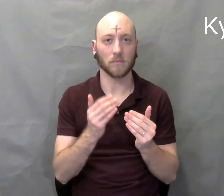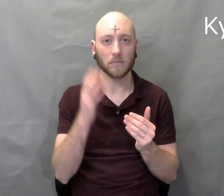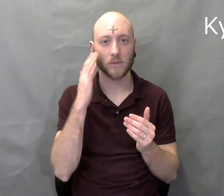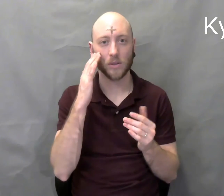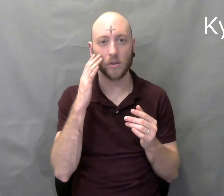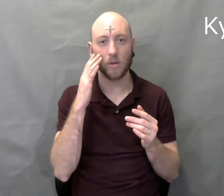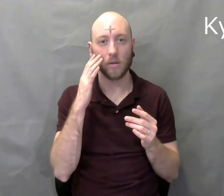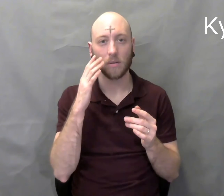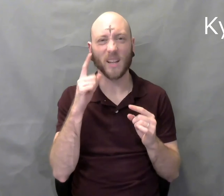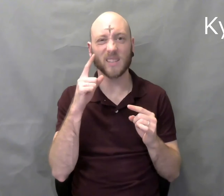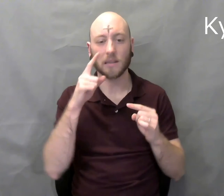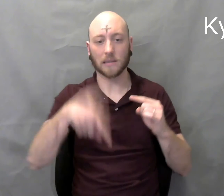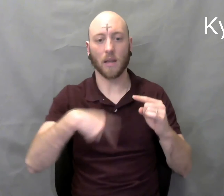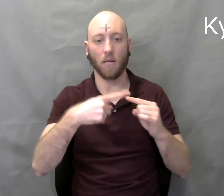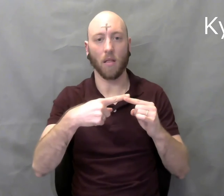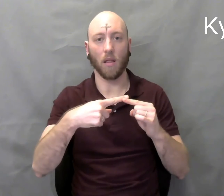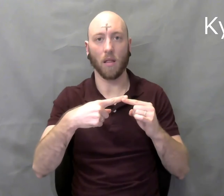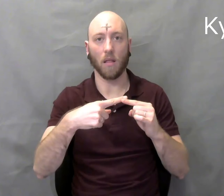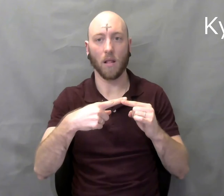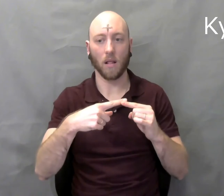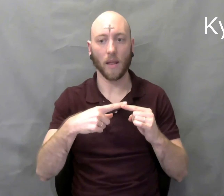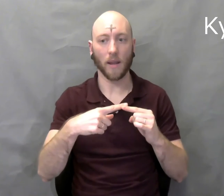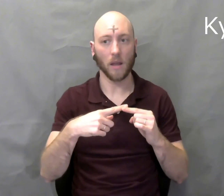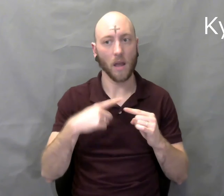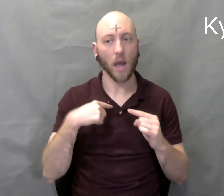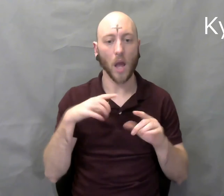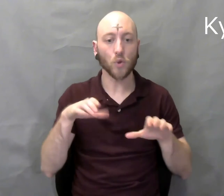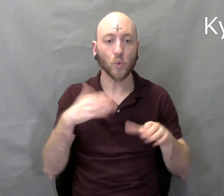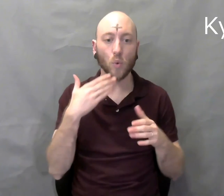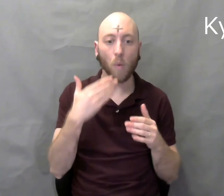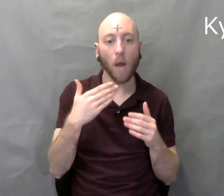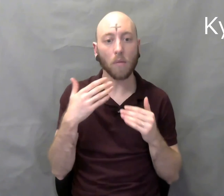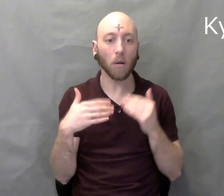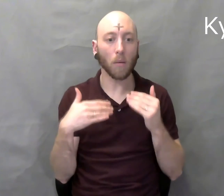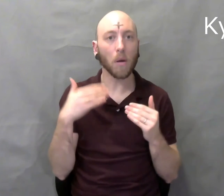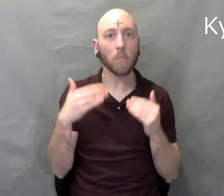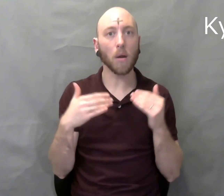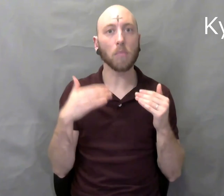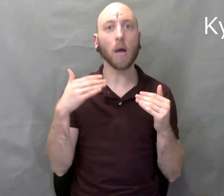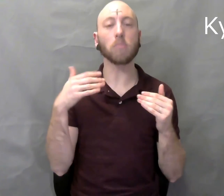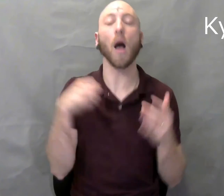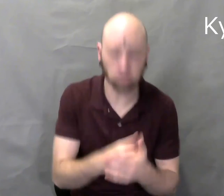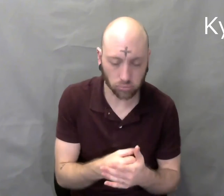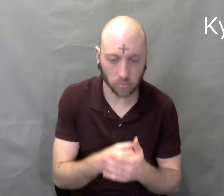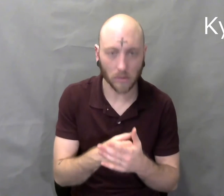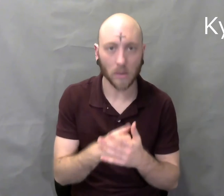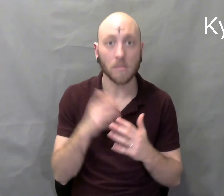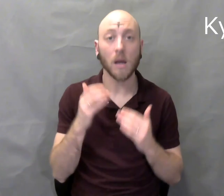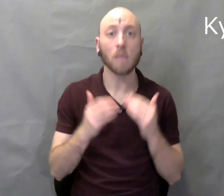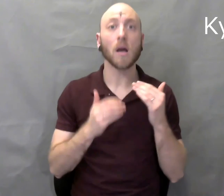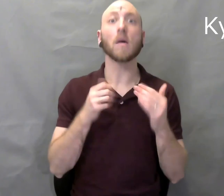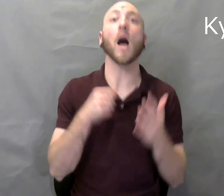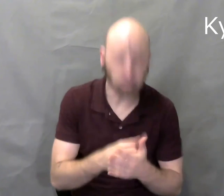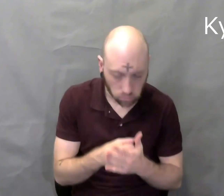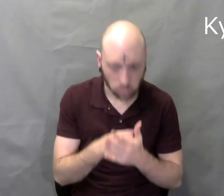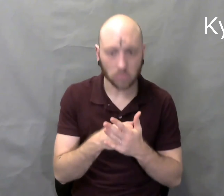just destroying everything was like my constant, lazy Susan of my life. Like I would